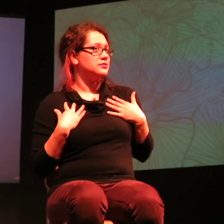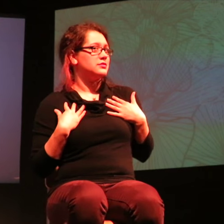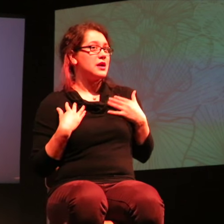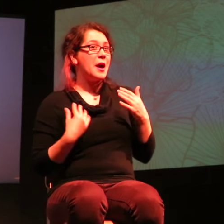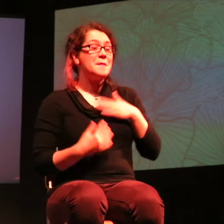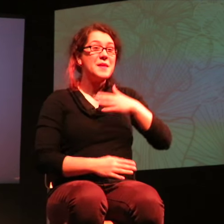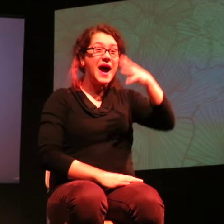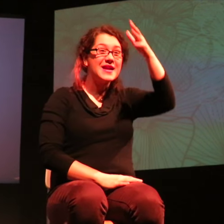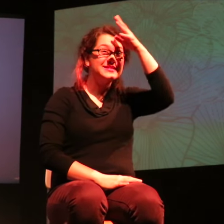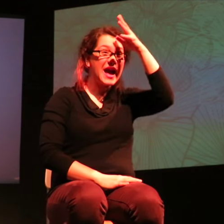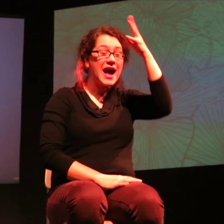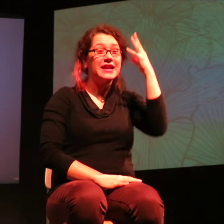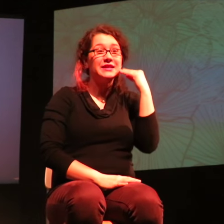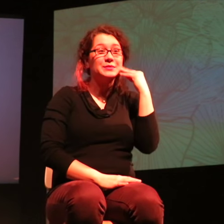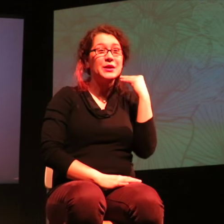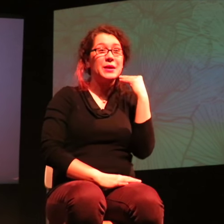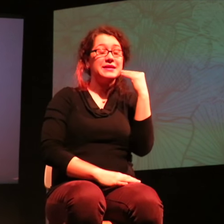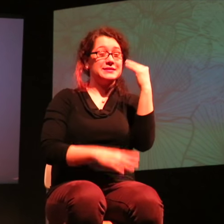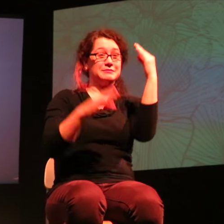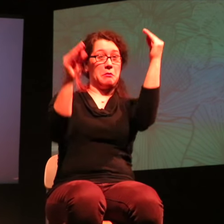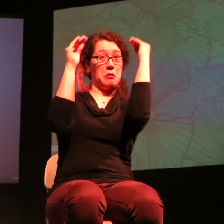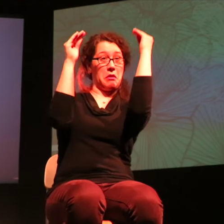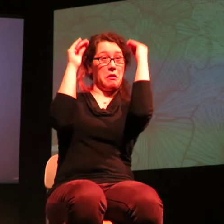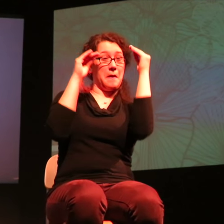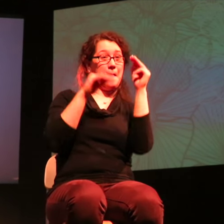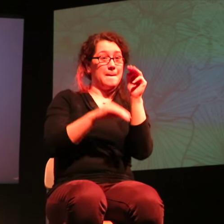he doesn't even know it.